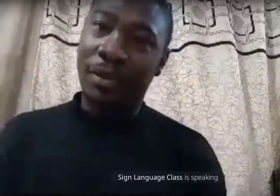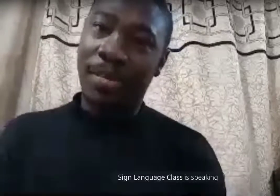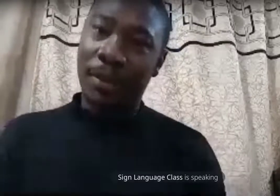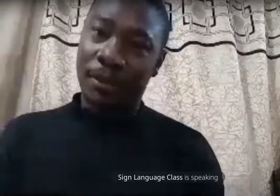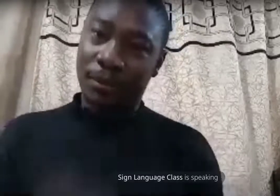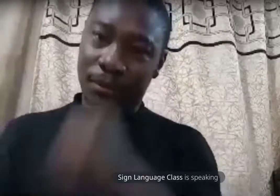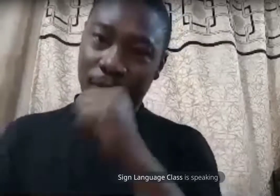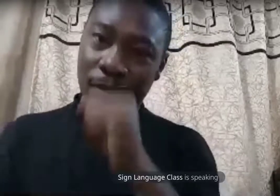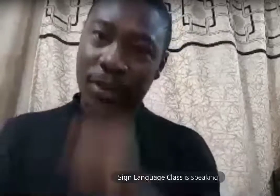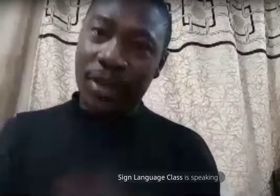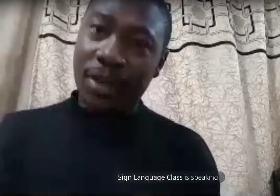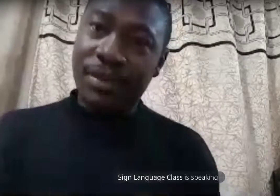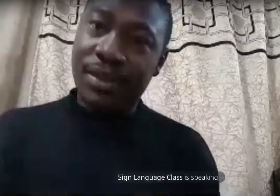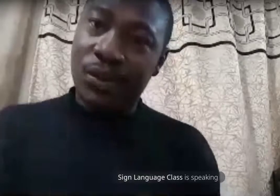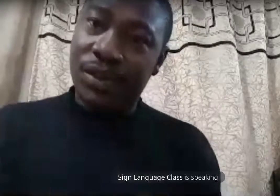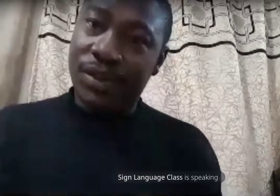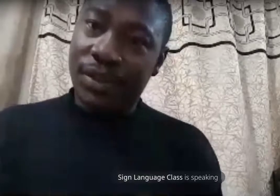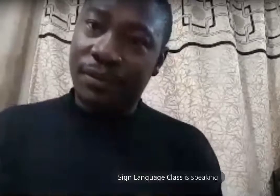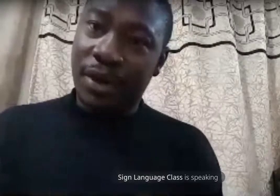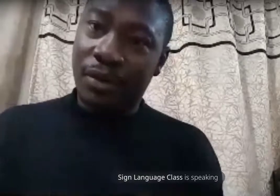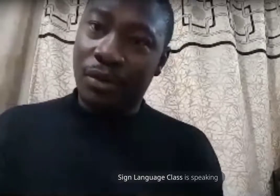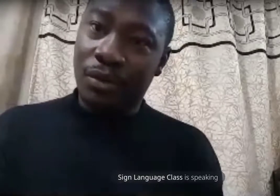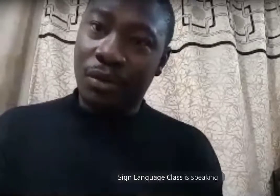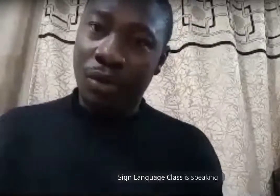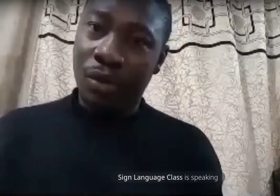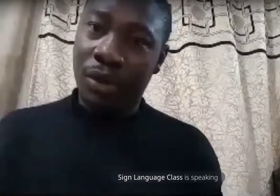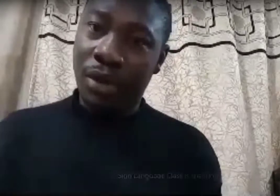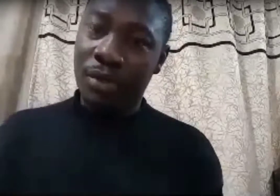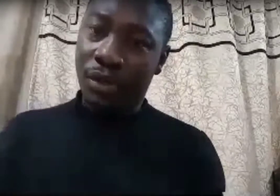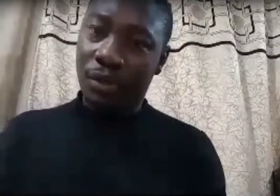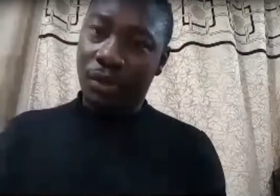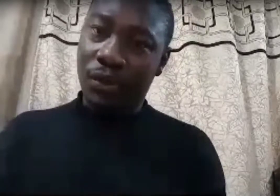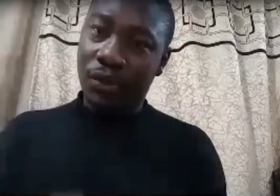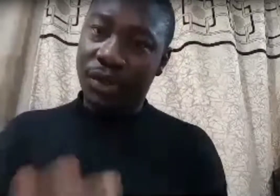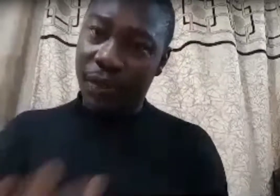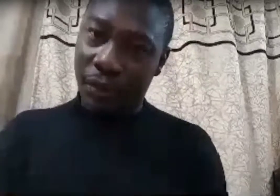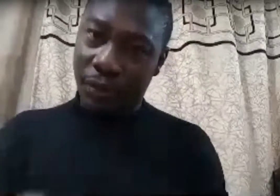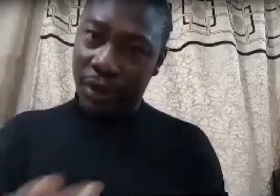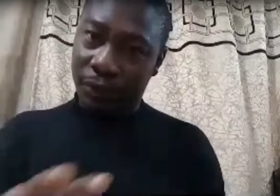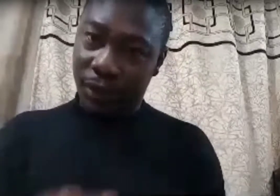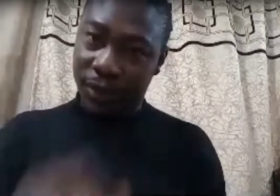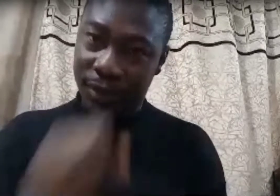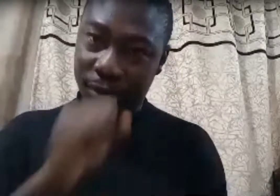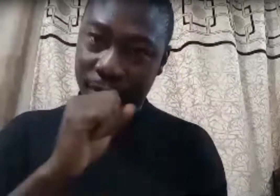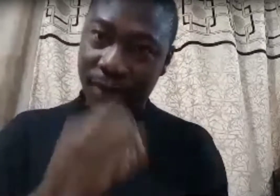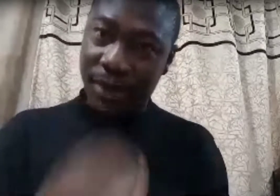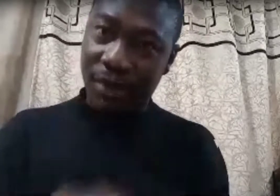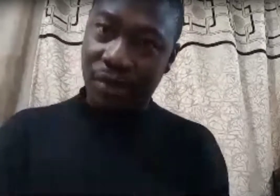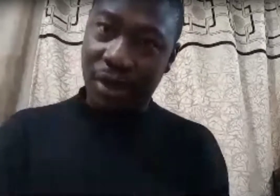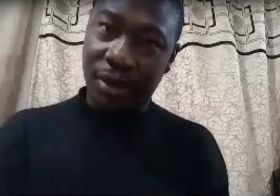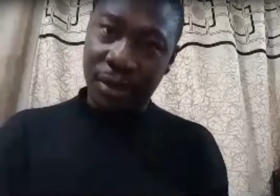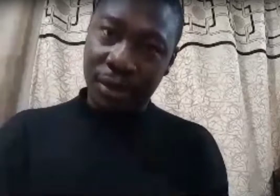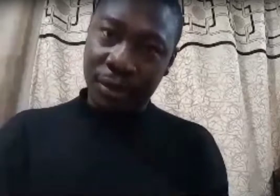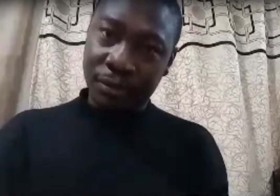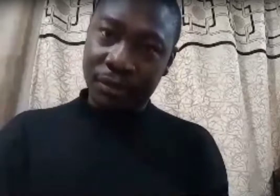with Jafaru. Kemi is coming up, so Jafaru and Faith, please get ready. Jafaru, you're going to